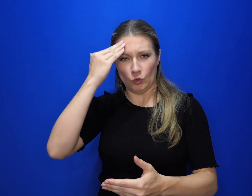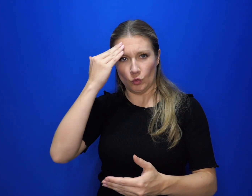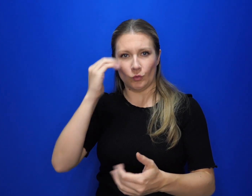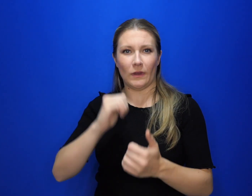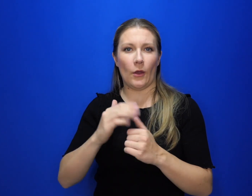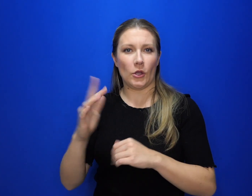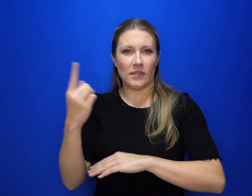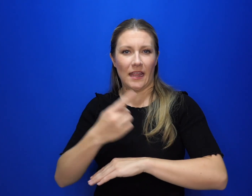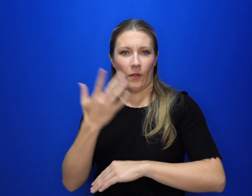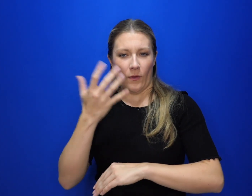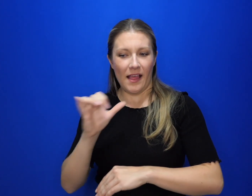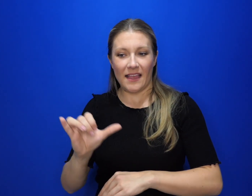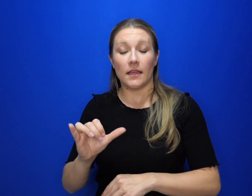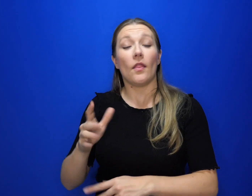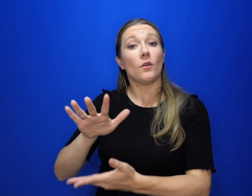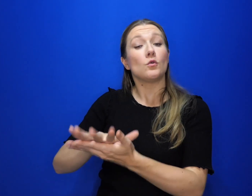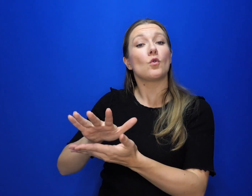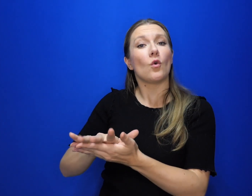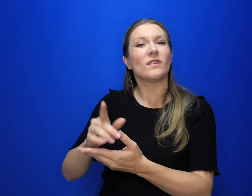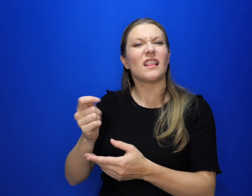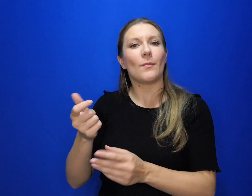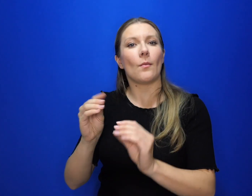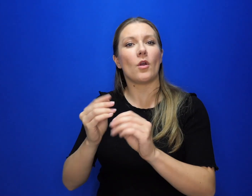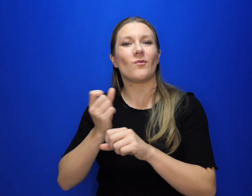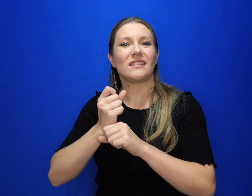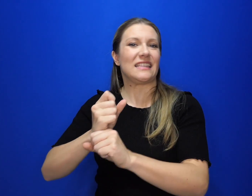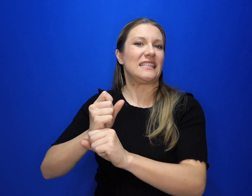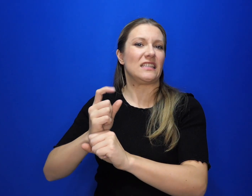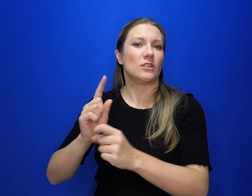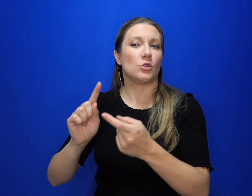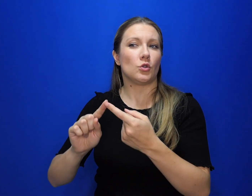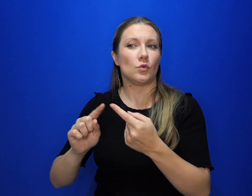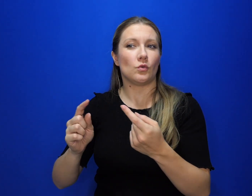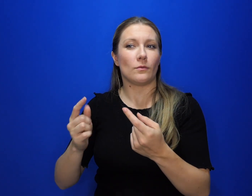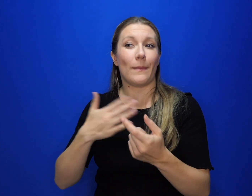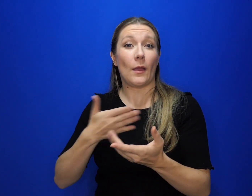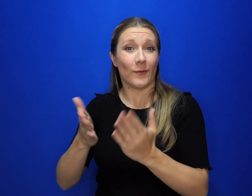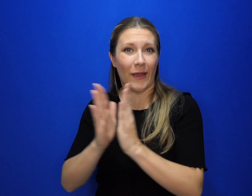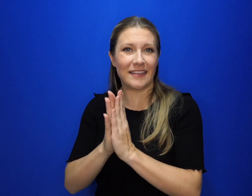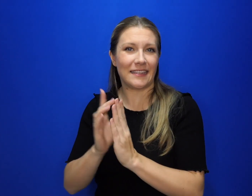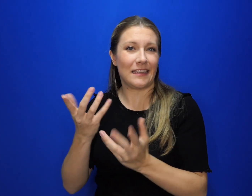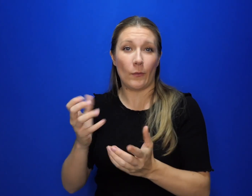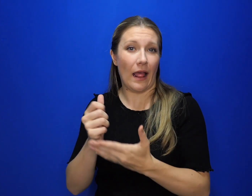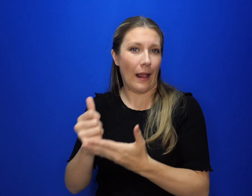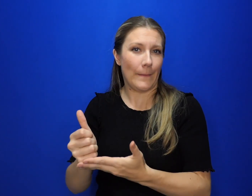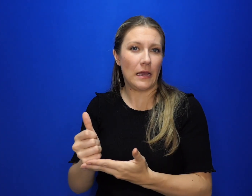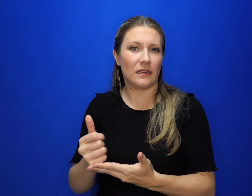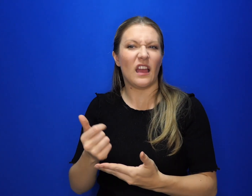of the things I wanted, and they didn't help her with a couple things I'll bring up in a second.